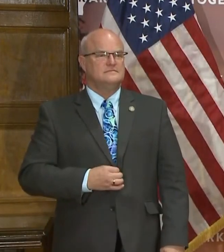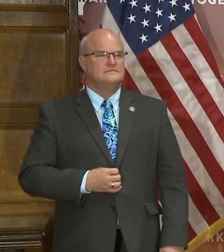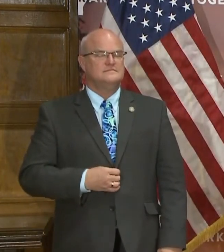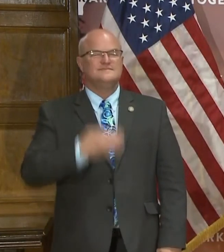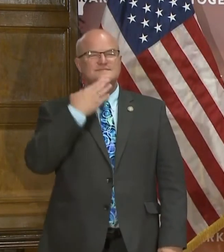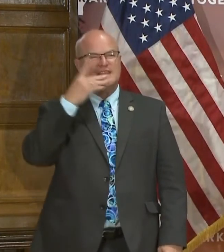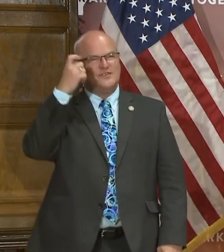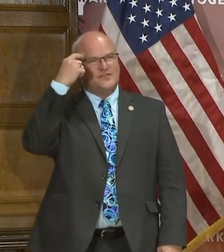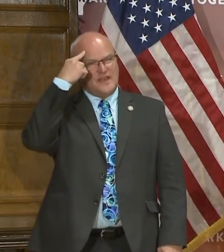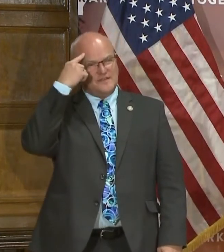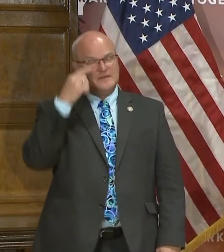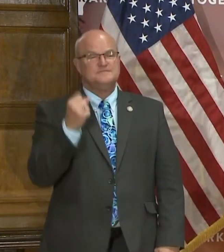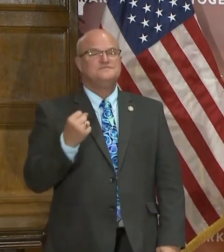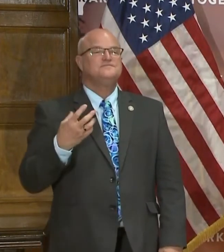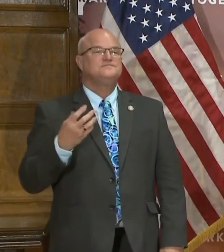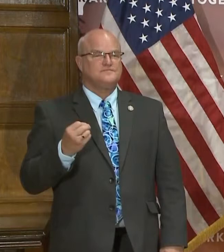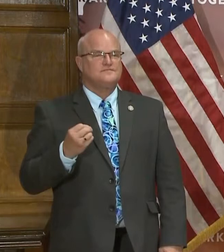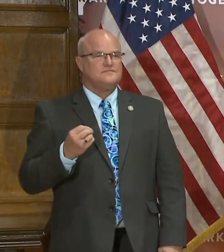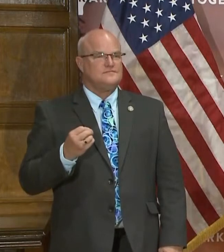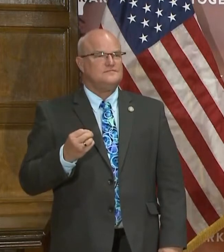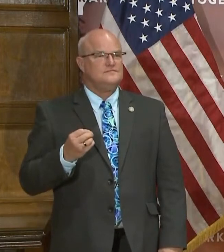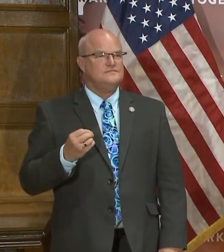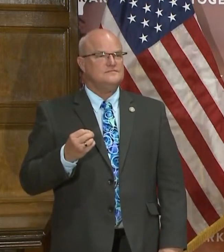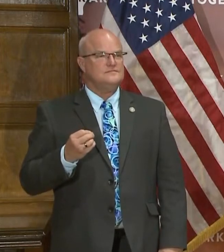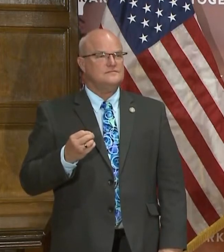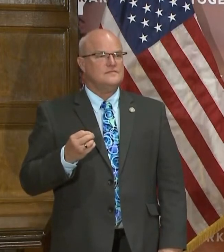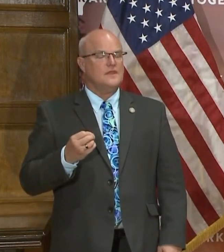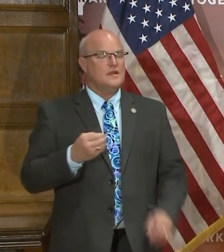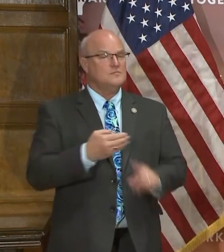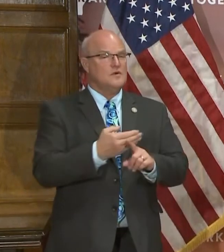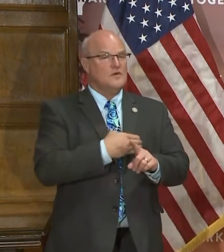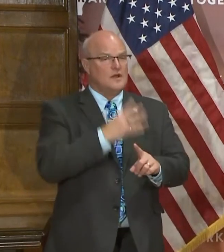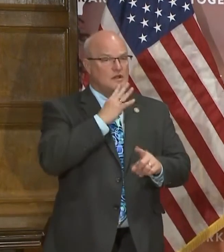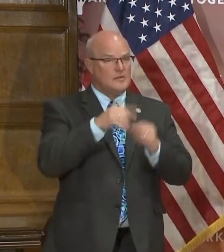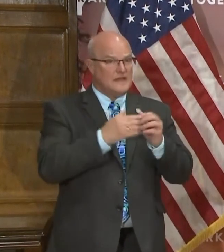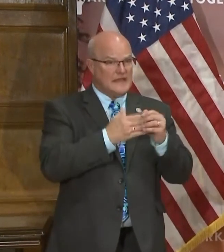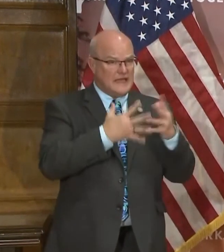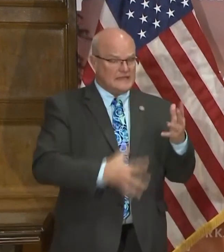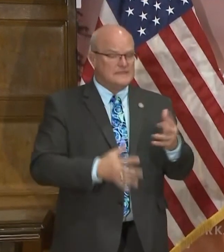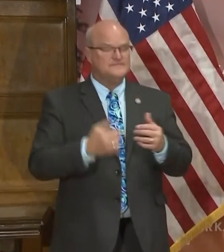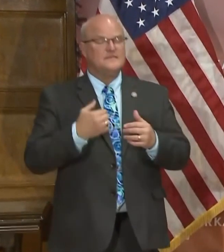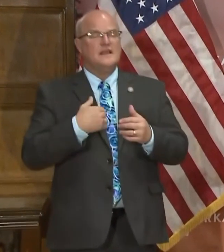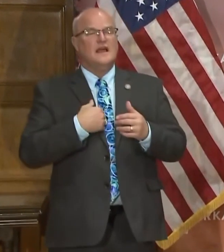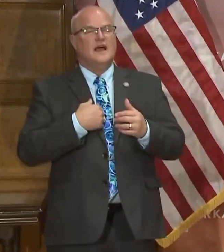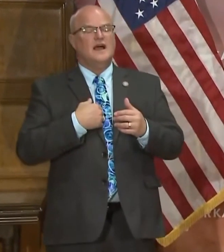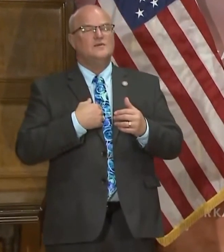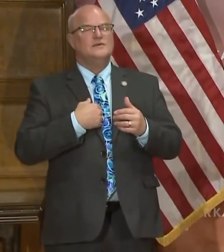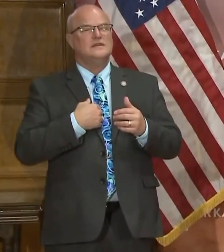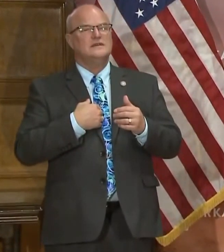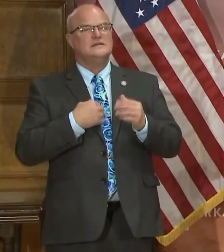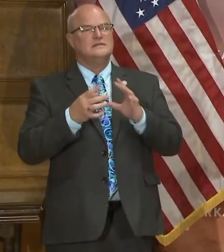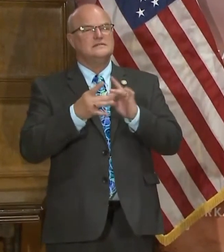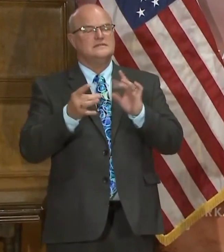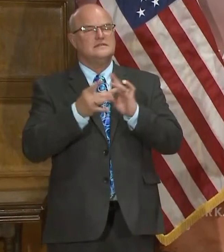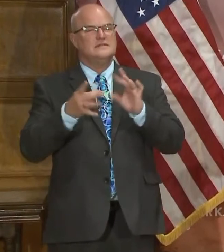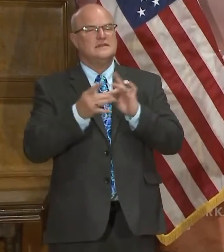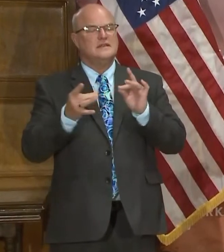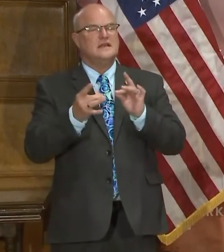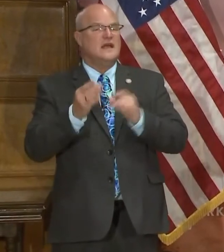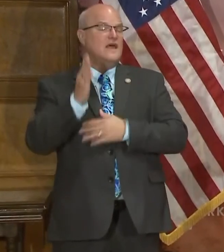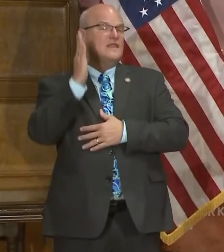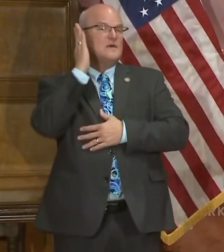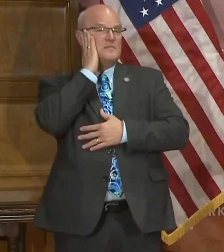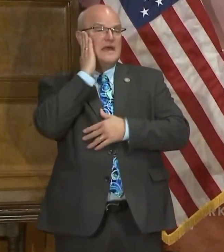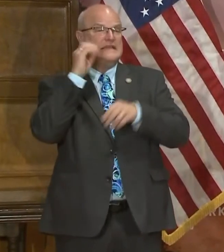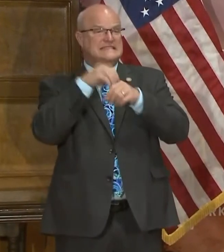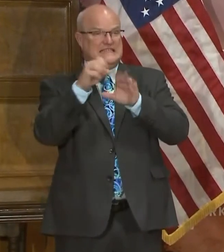Thank you, Governor. So before I talk about those guidelines, let me pivot back to the bed status here in